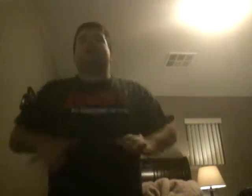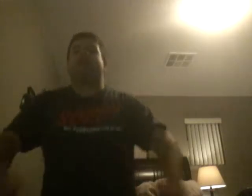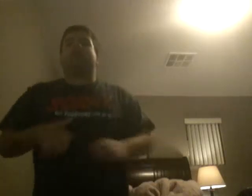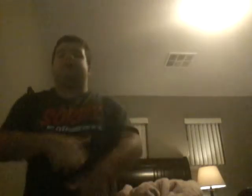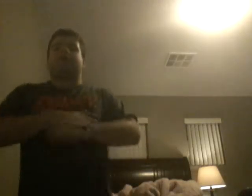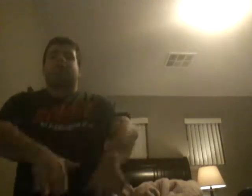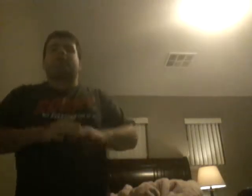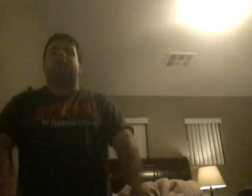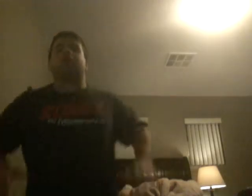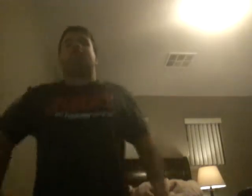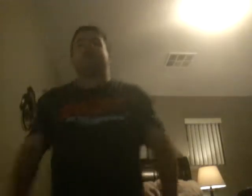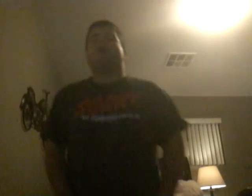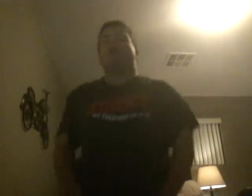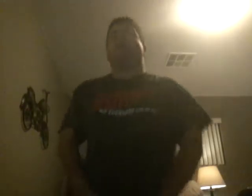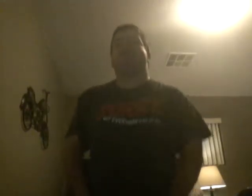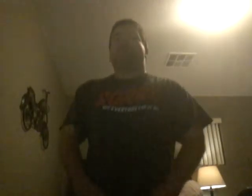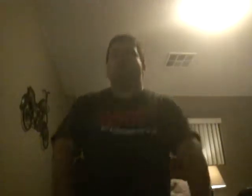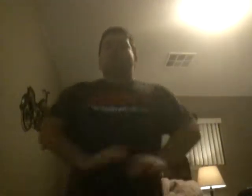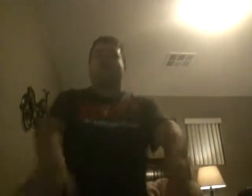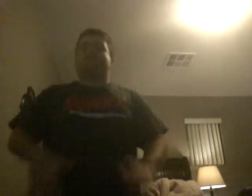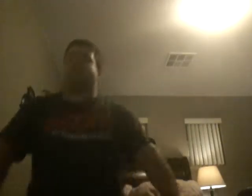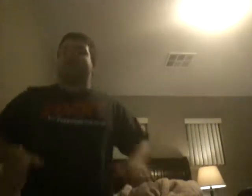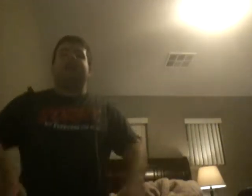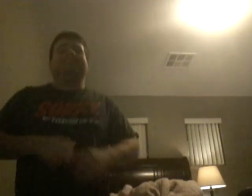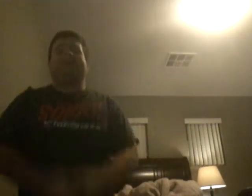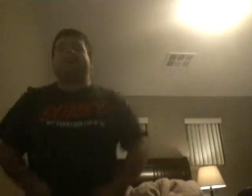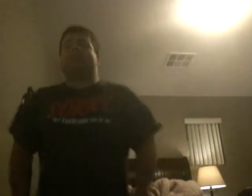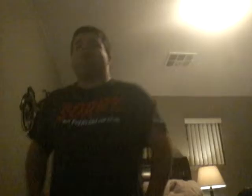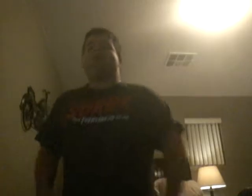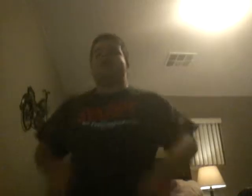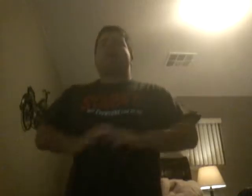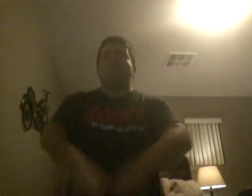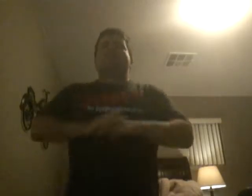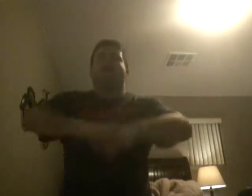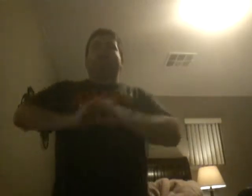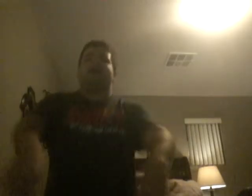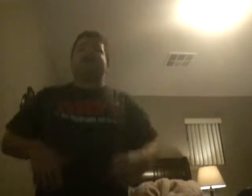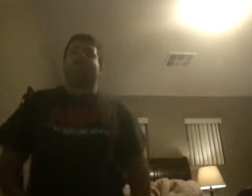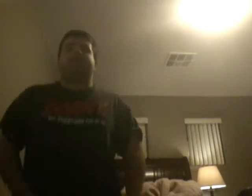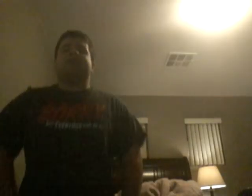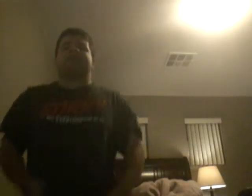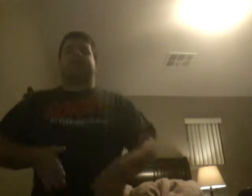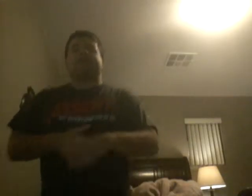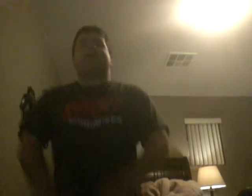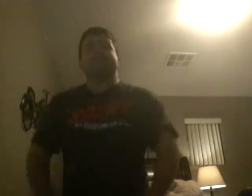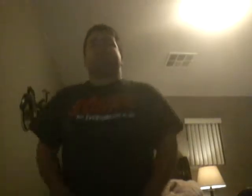heck could be you being heard of. Closing the goddamn door now. It's a dead dance in constant